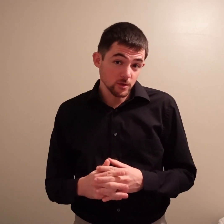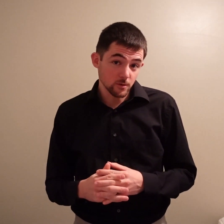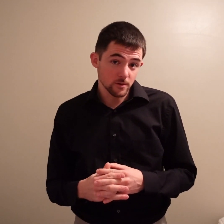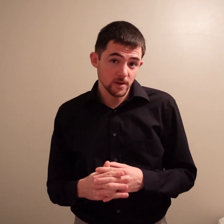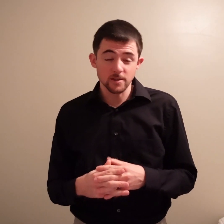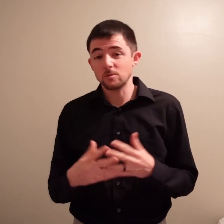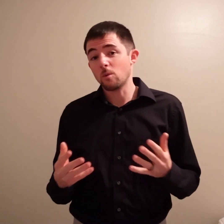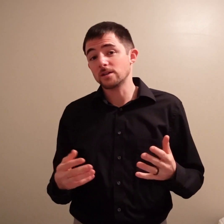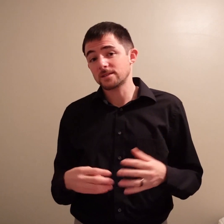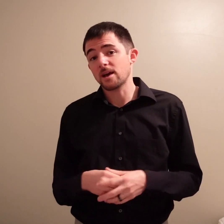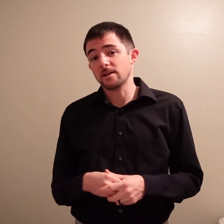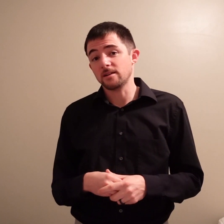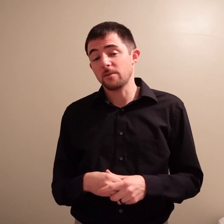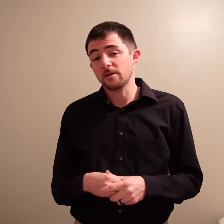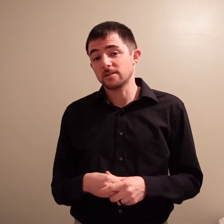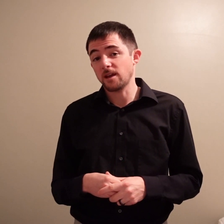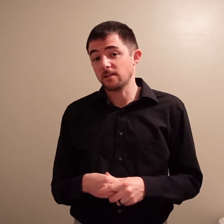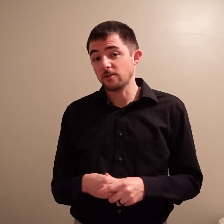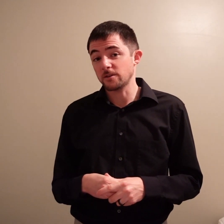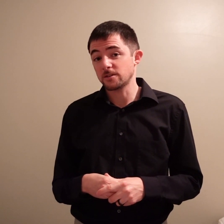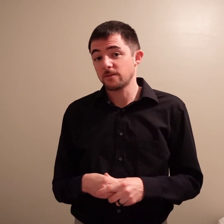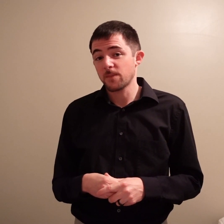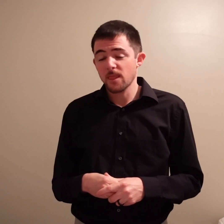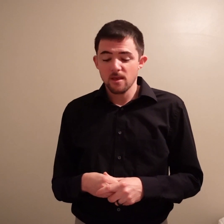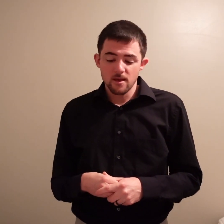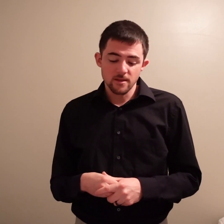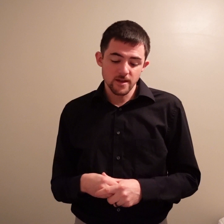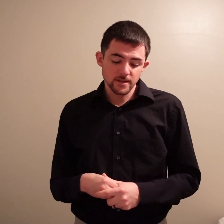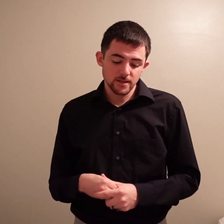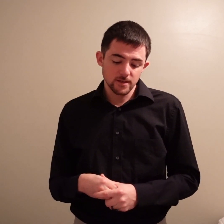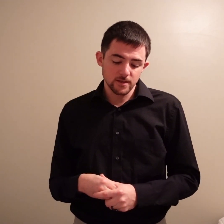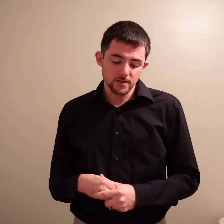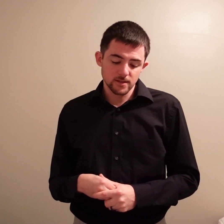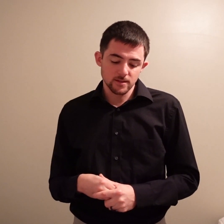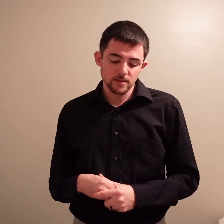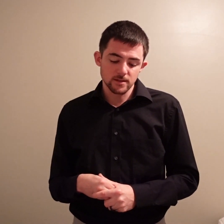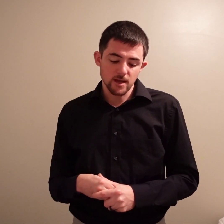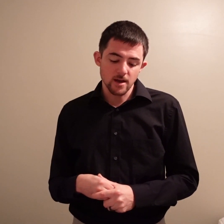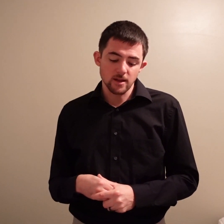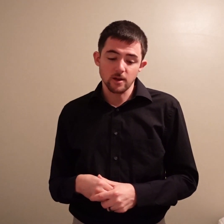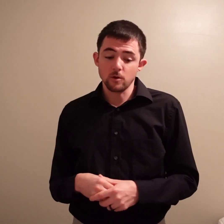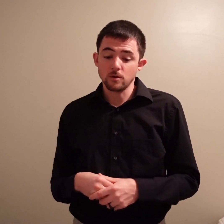do is one sign in American Sign Language. This is to sign like,